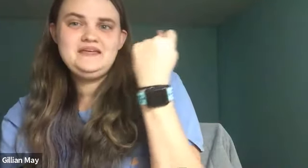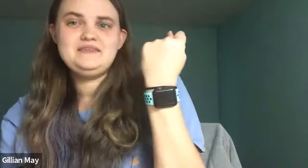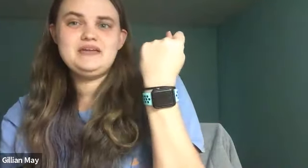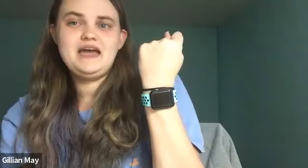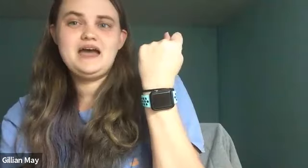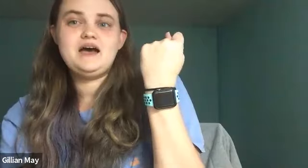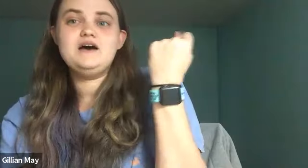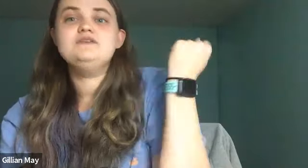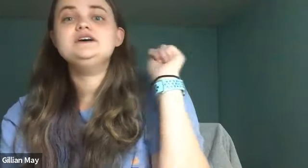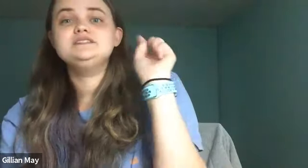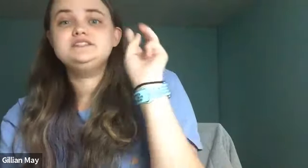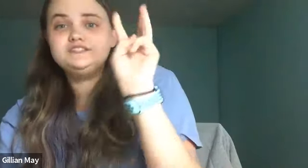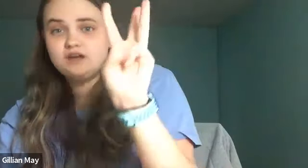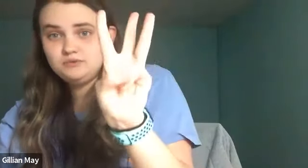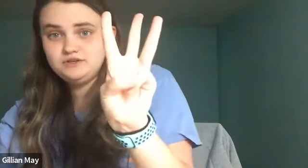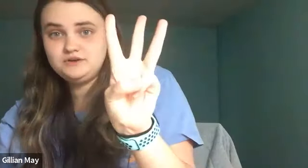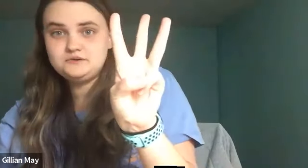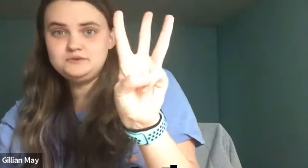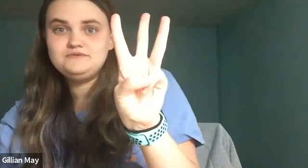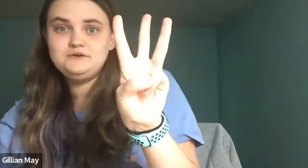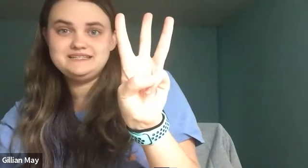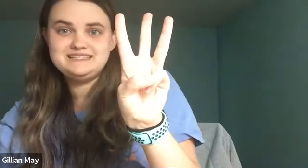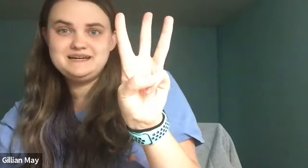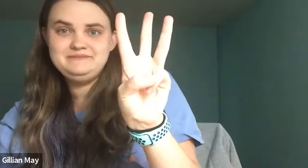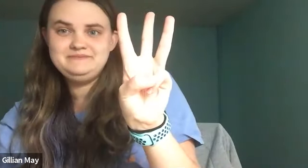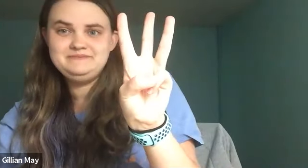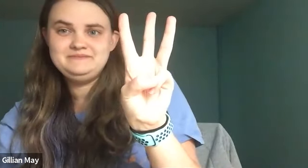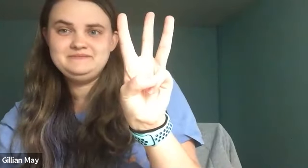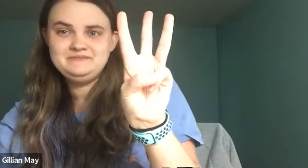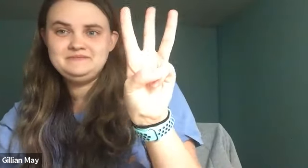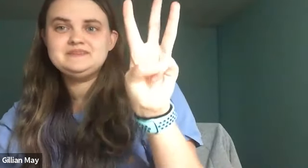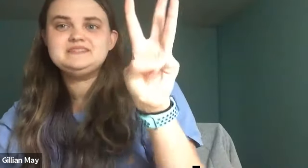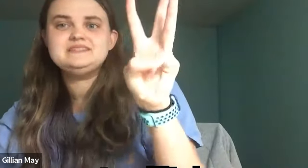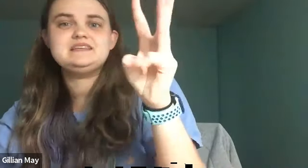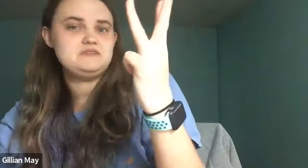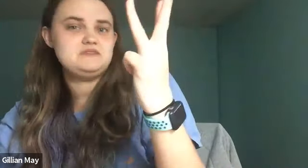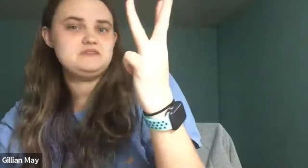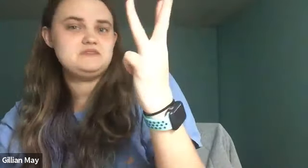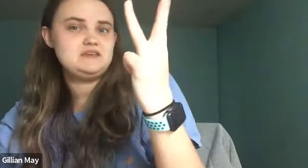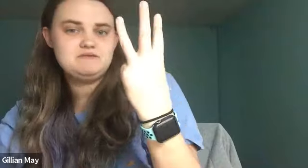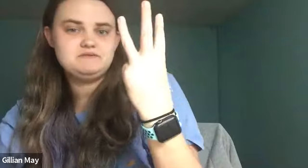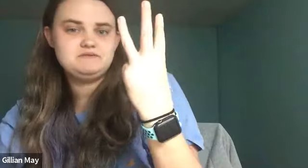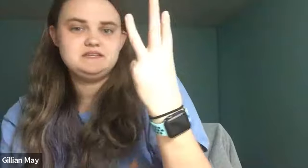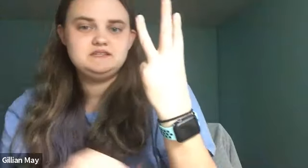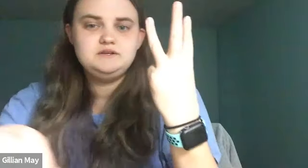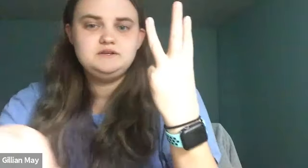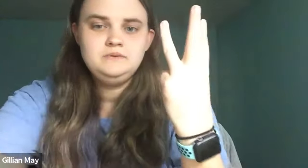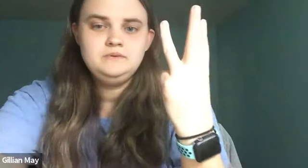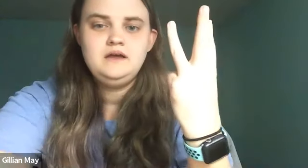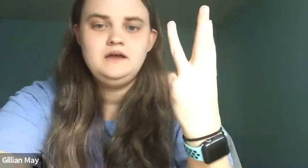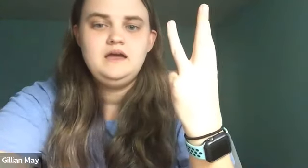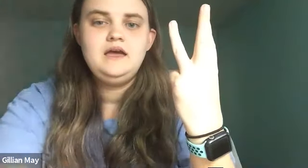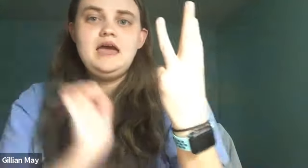Then we have W for Wednesday. Same thing, gonna have it in you.